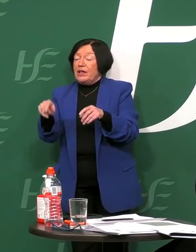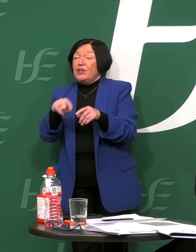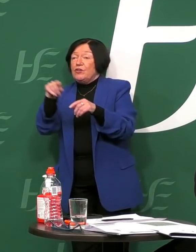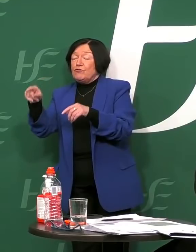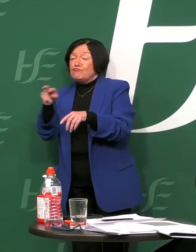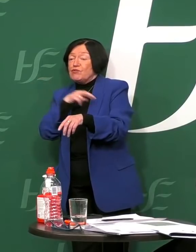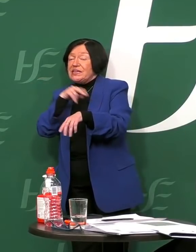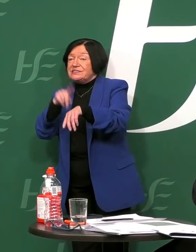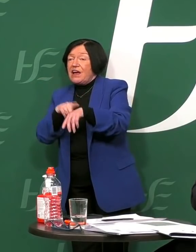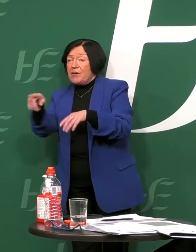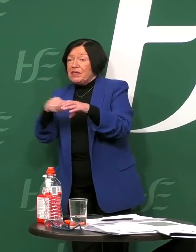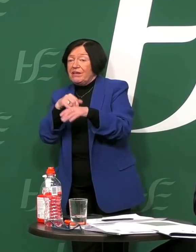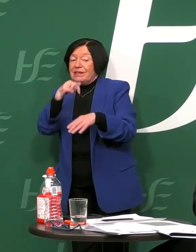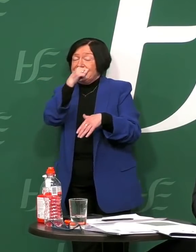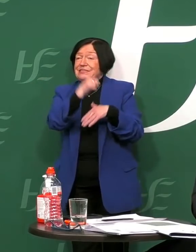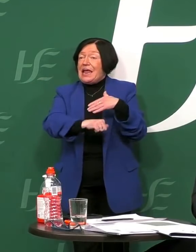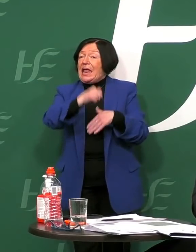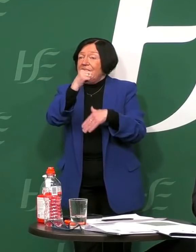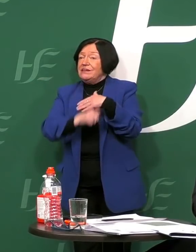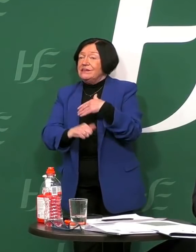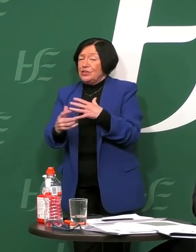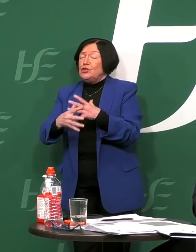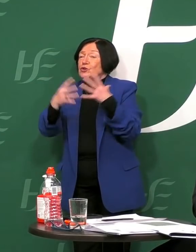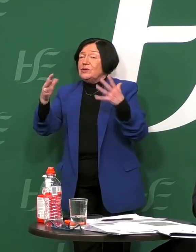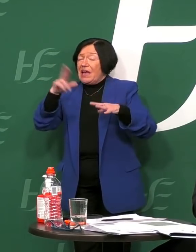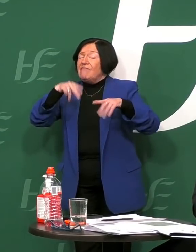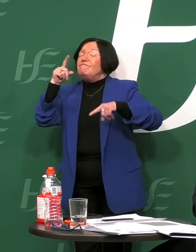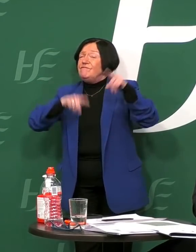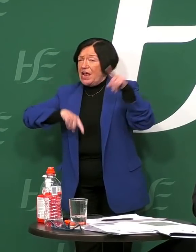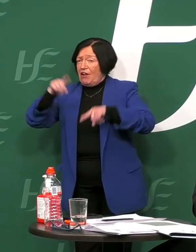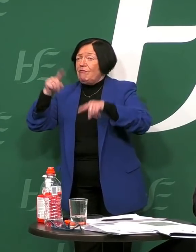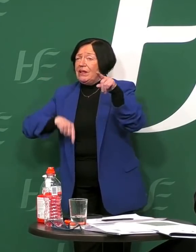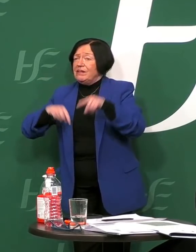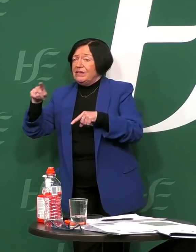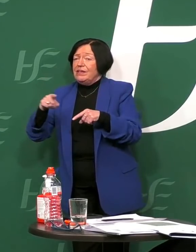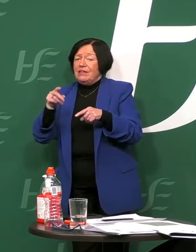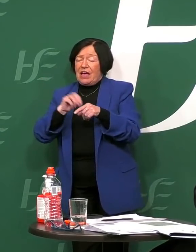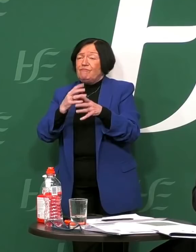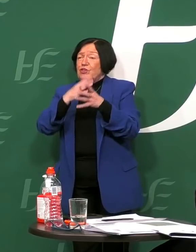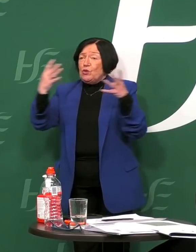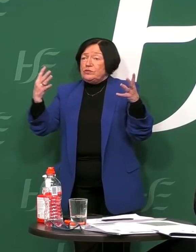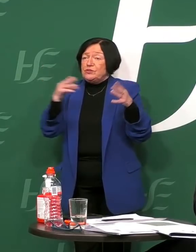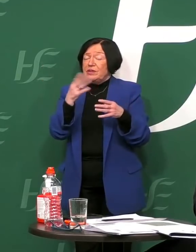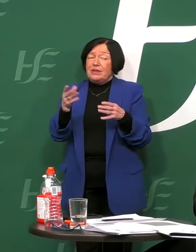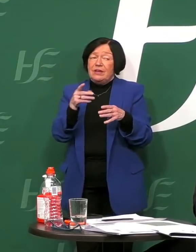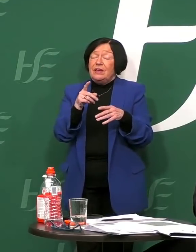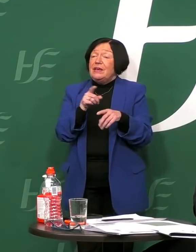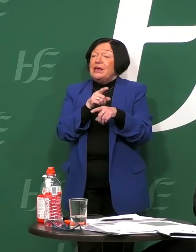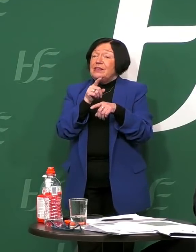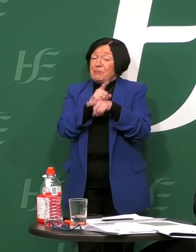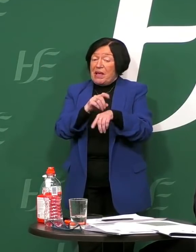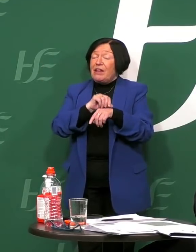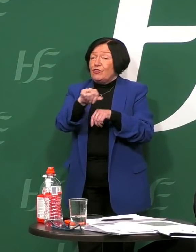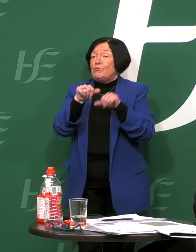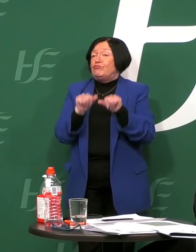for pharmacy and on a daily basis. Usually, it can vary a little in terms of each practice, as I say, based on the pressures they're under.